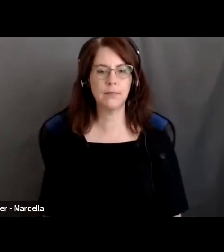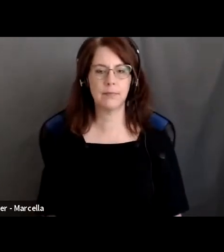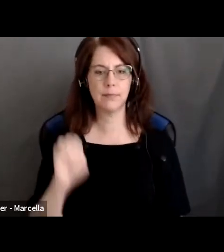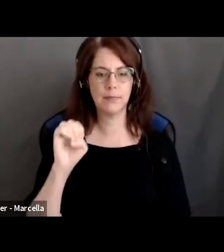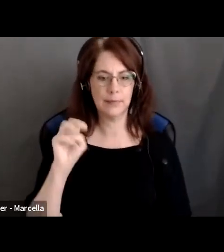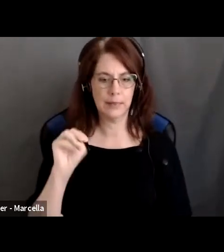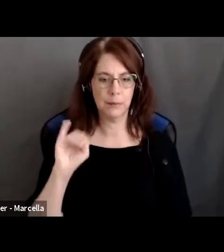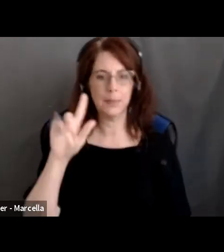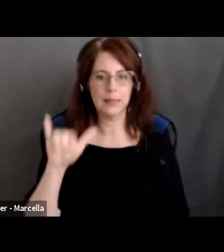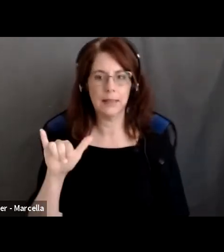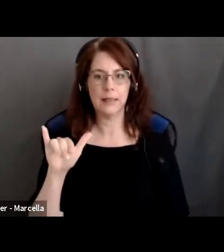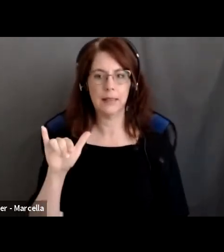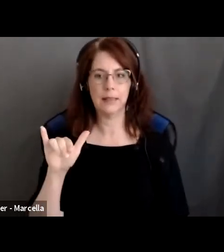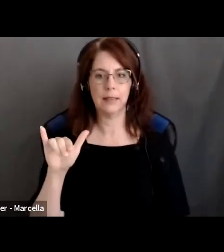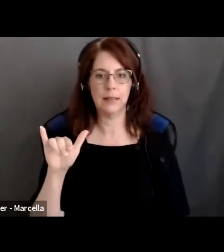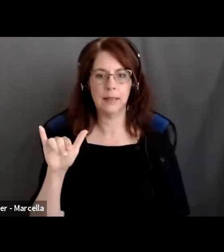Emily,